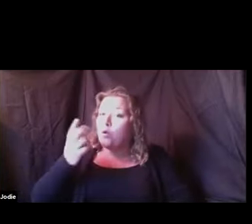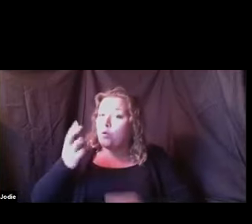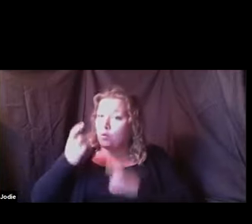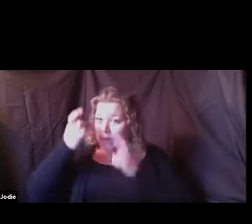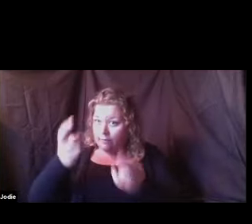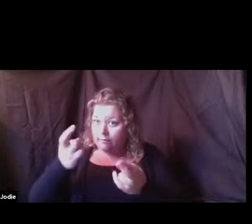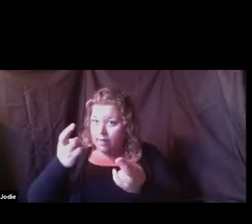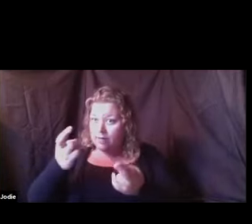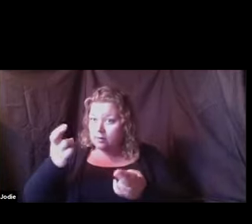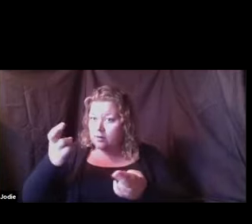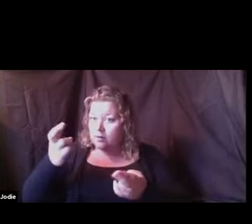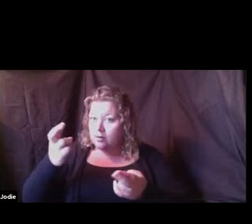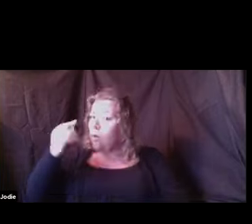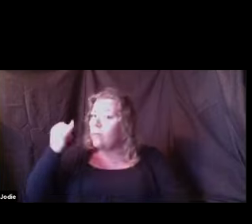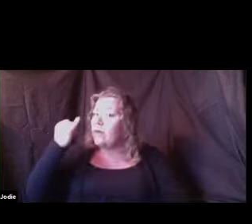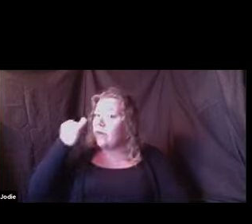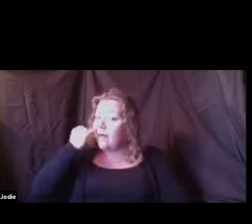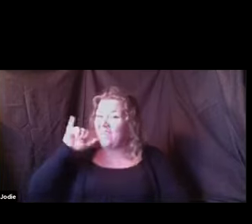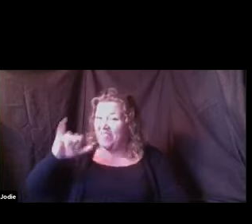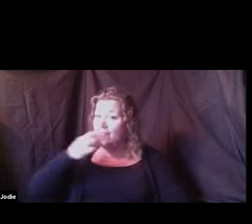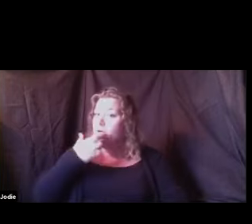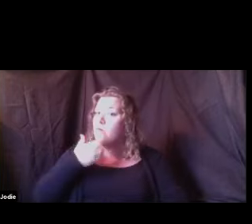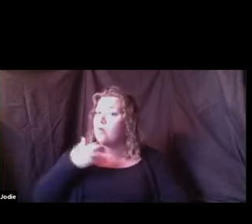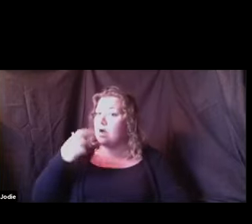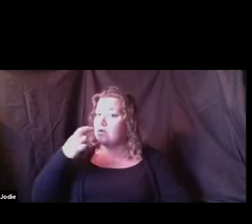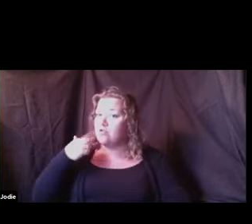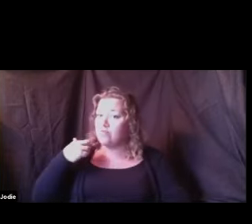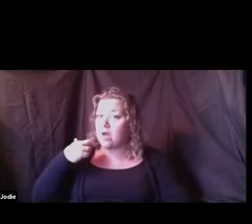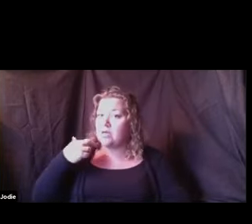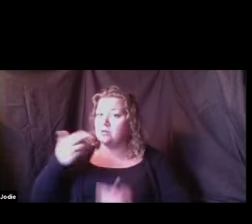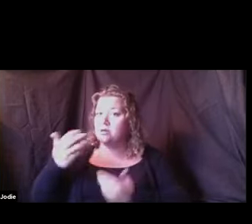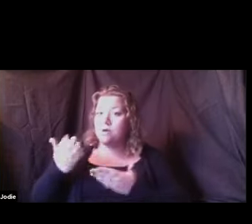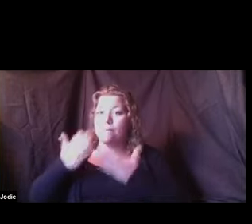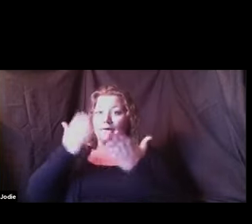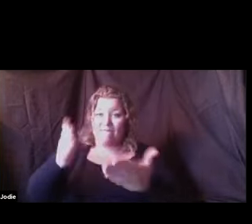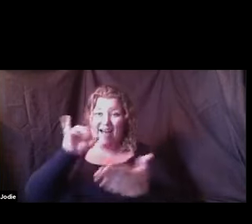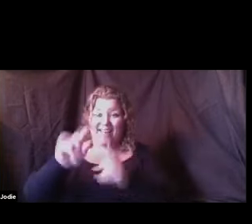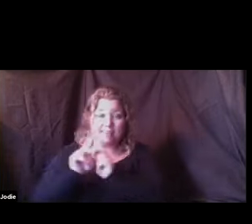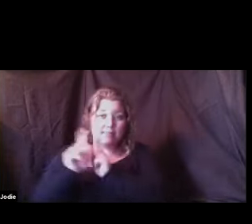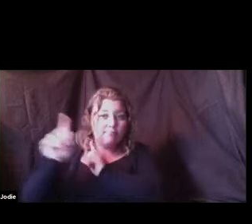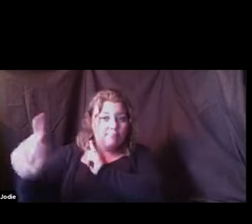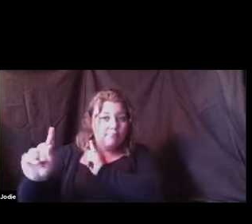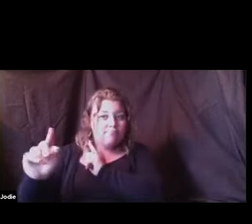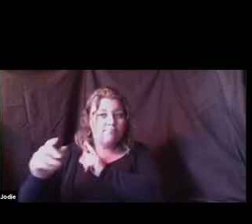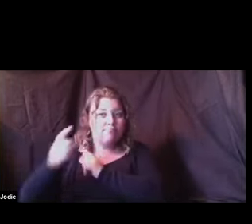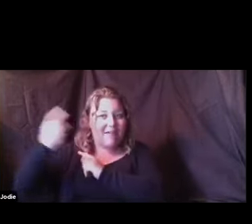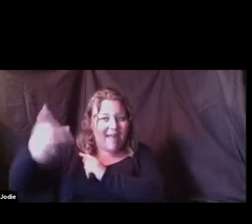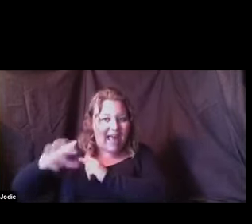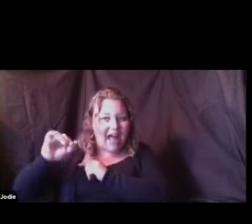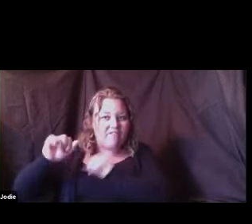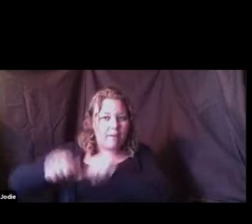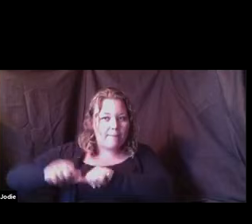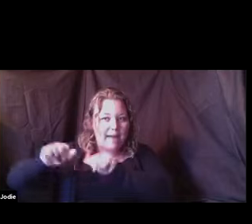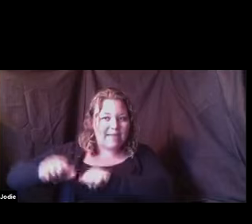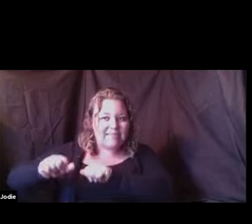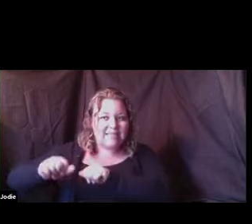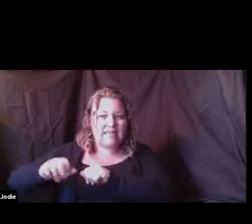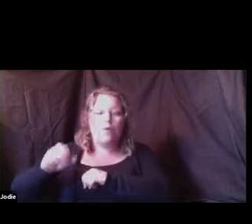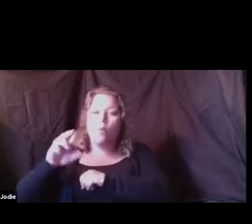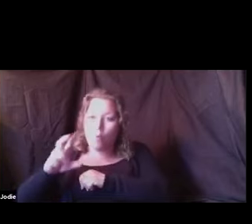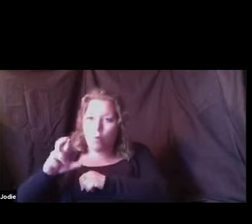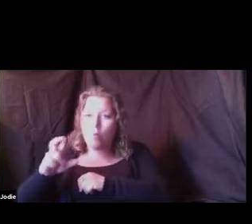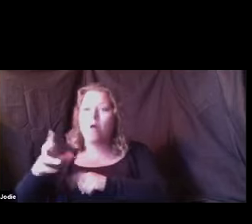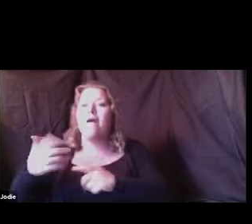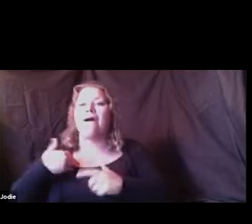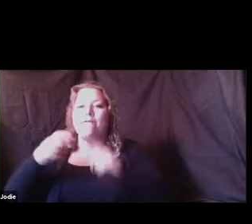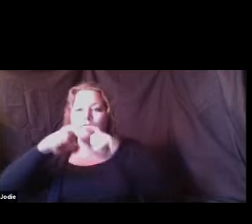distance recommendations, wear face covering or fabric face covering when not eating and drinking. That's for indoors. If it's